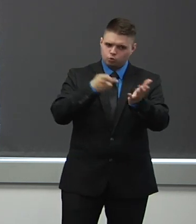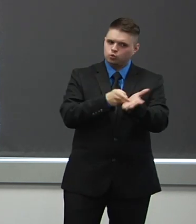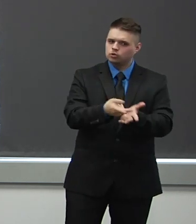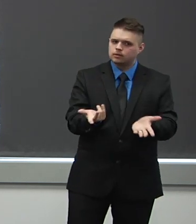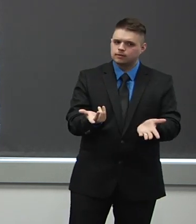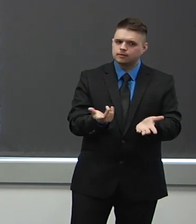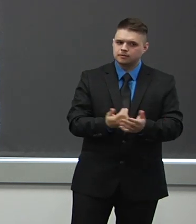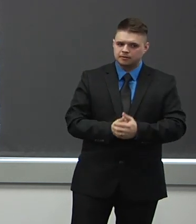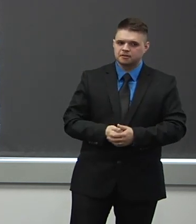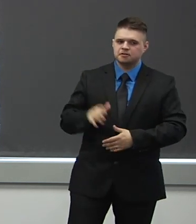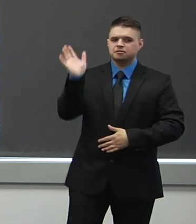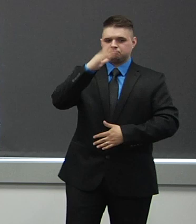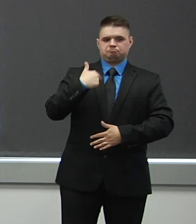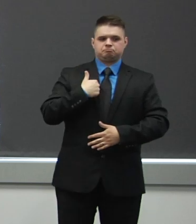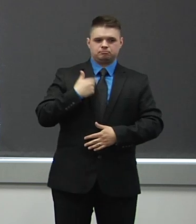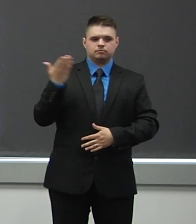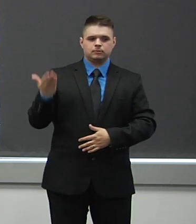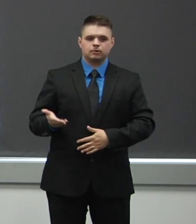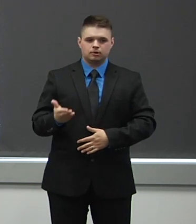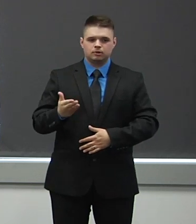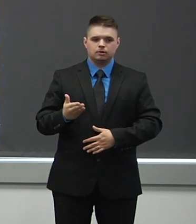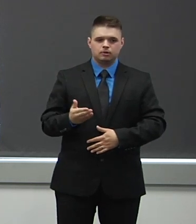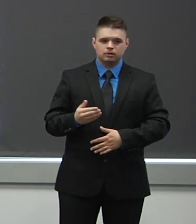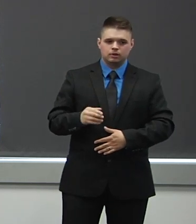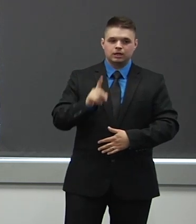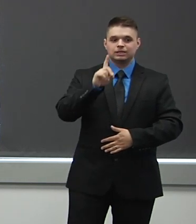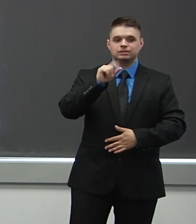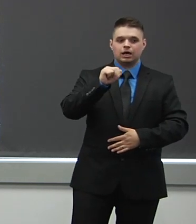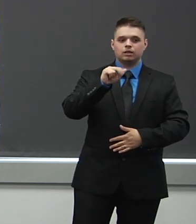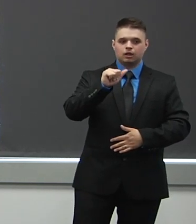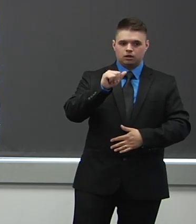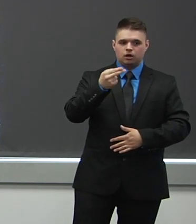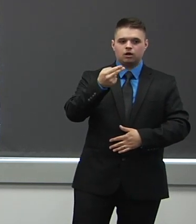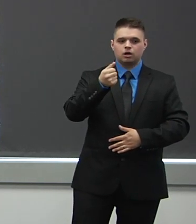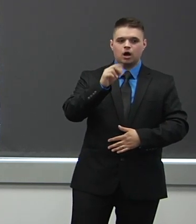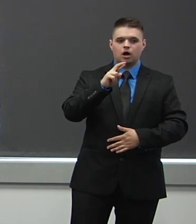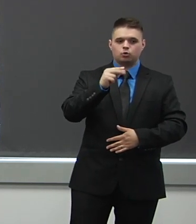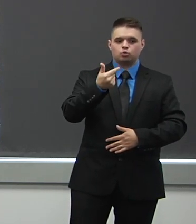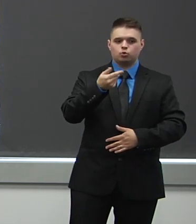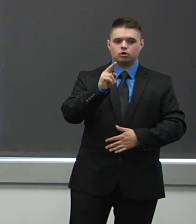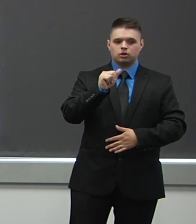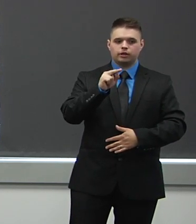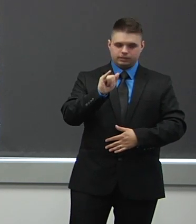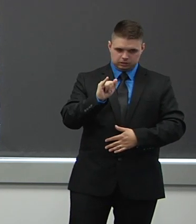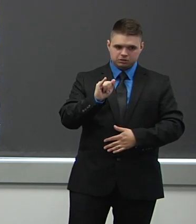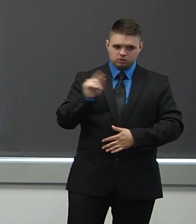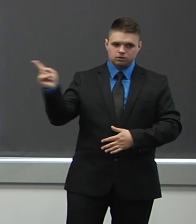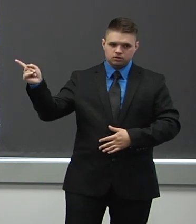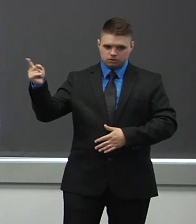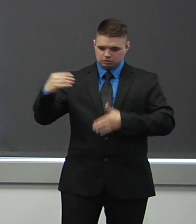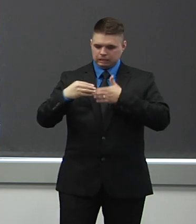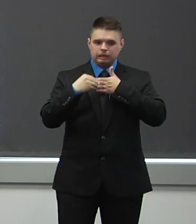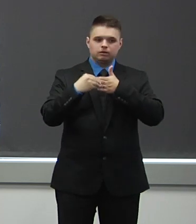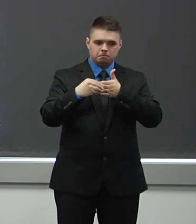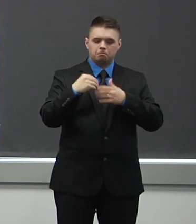Hi, this is Dana Harganani, Chief Medical Officer, Oregon Health Authority. I just want to follow up on the governor's